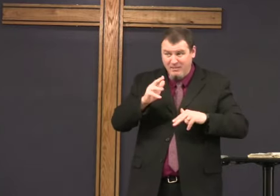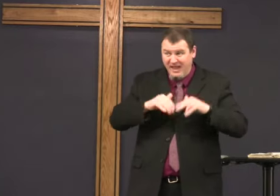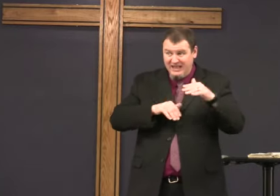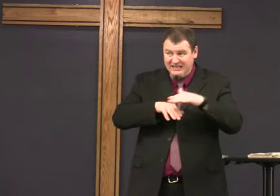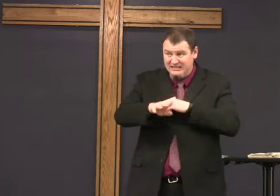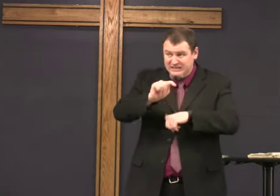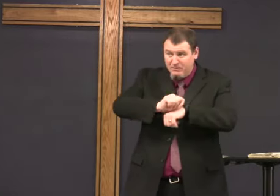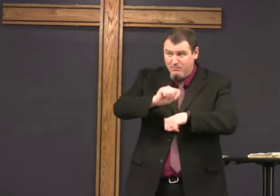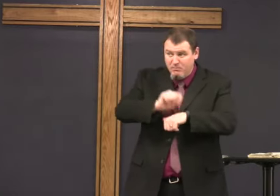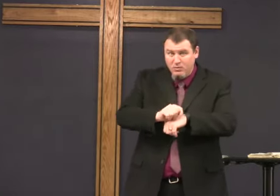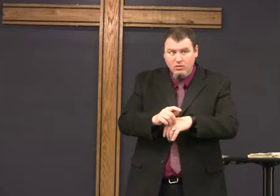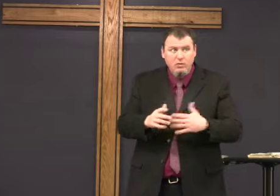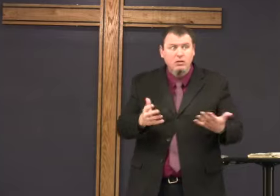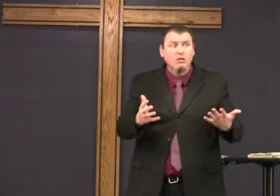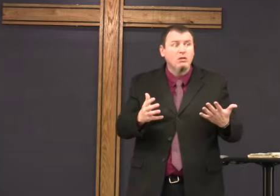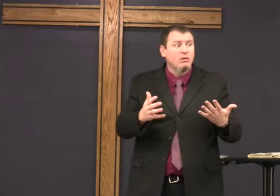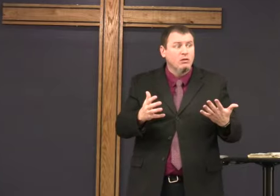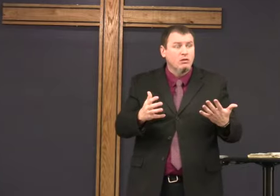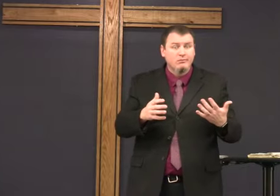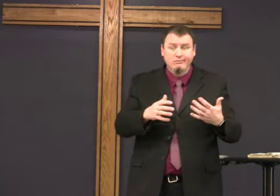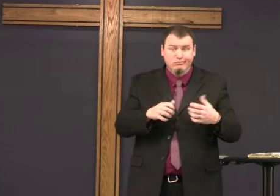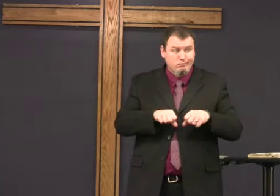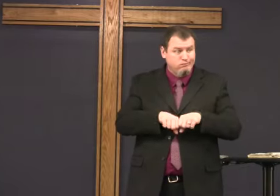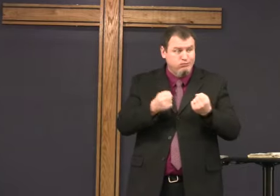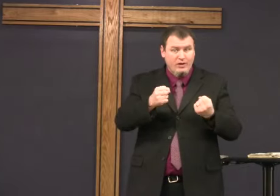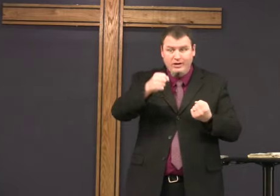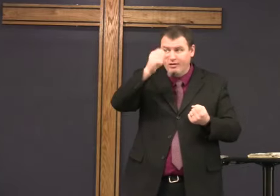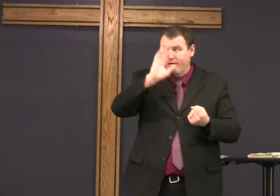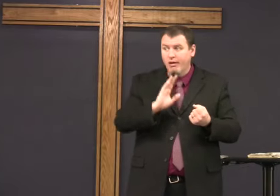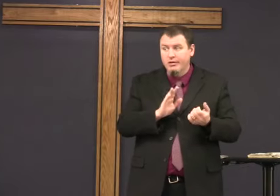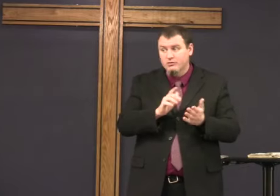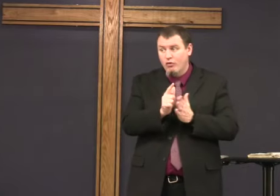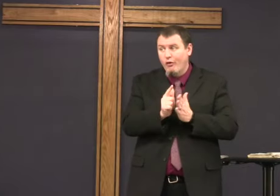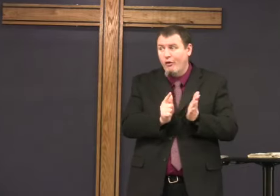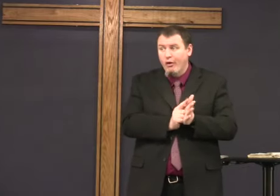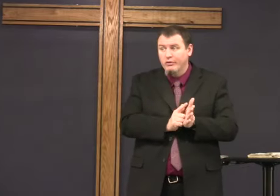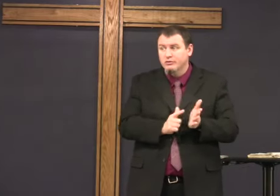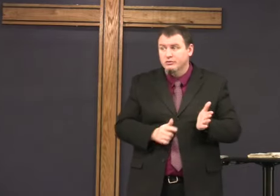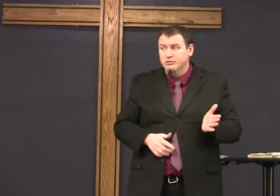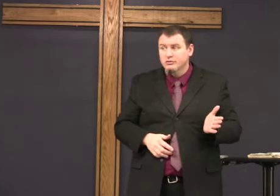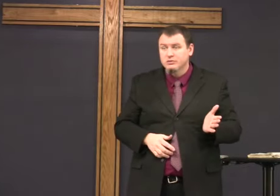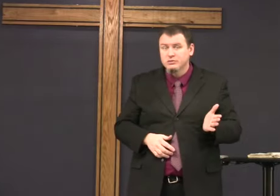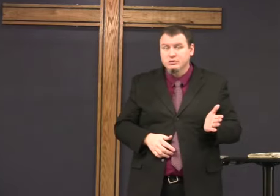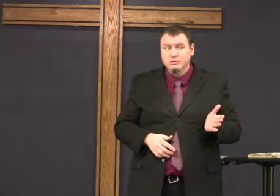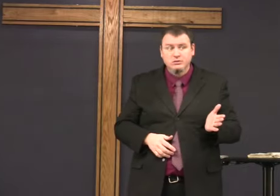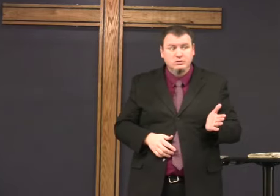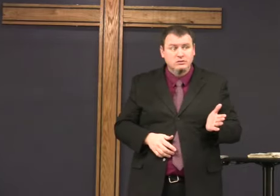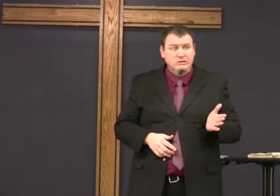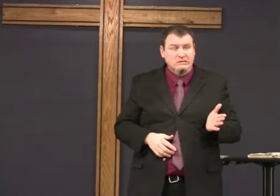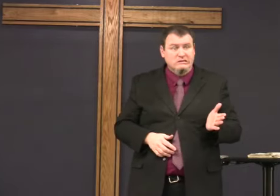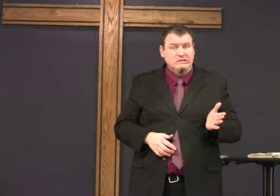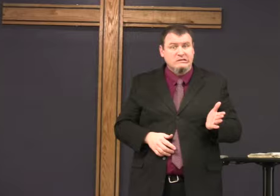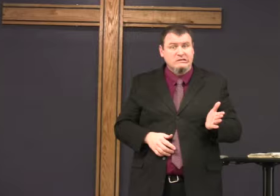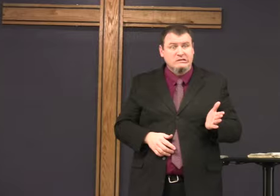So if Nehemiah were to go into the temple, he'd be breaking God's law.